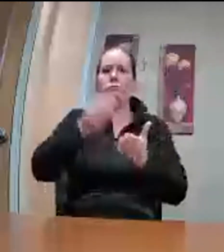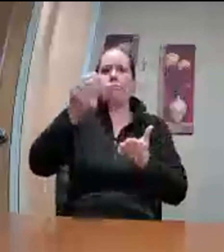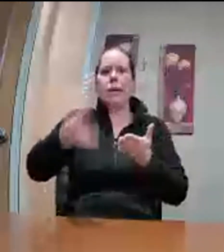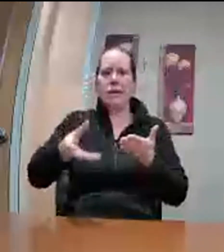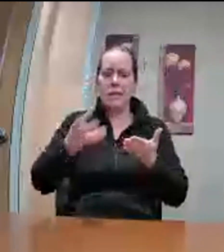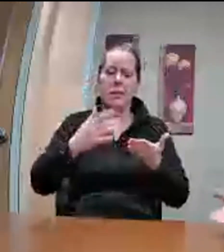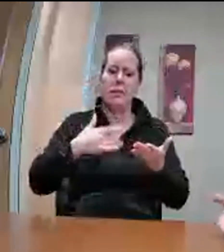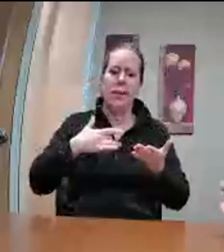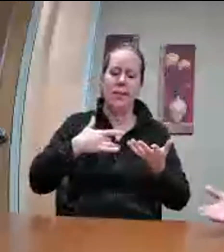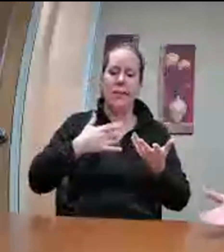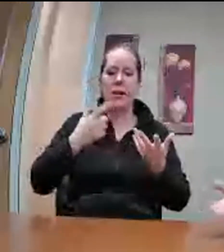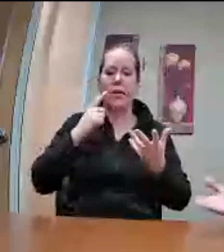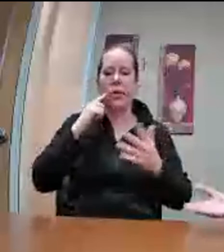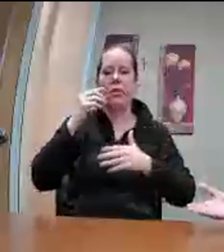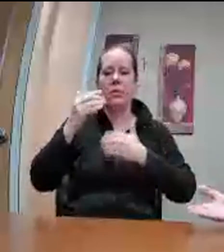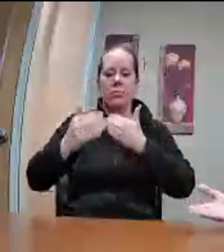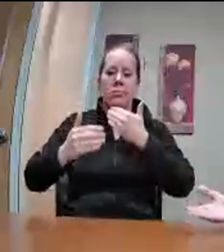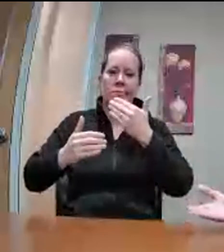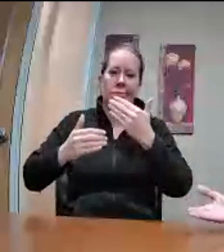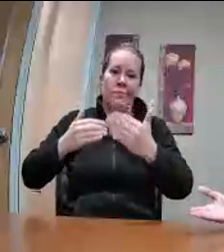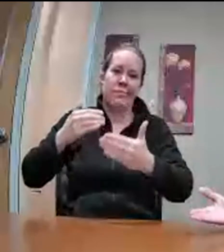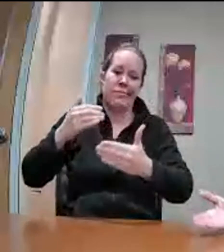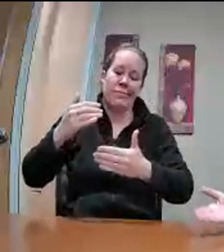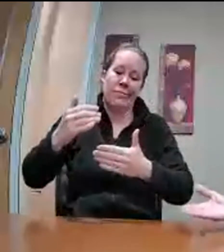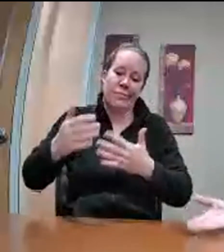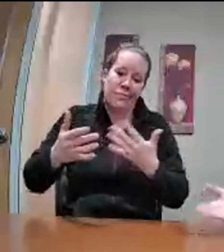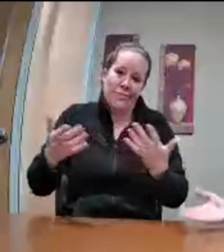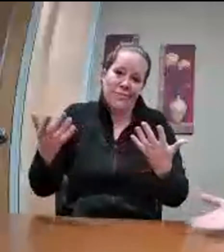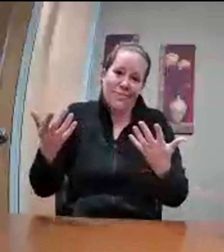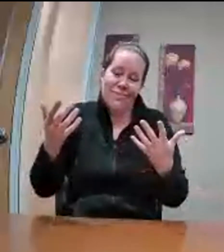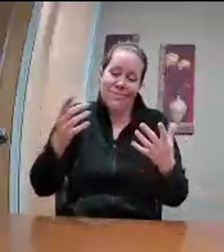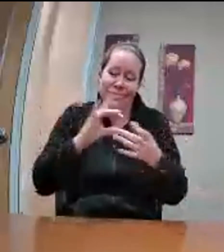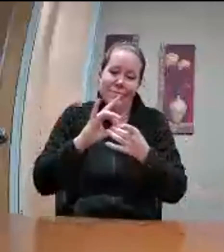will progress as